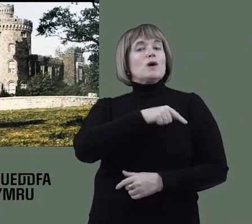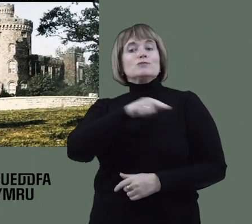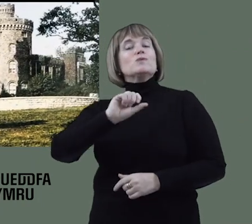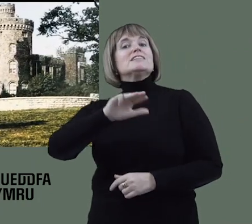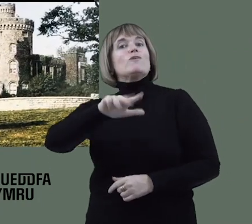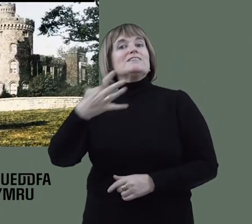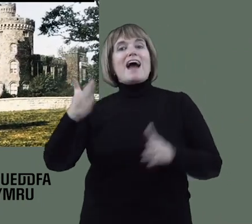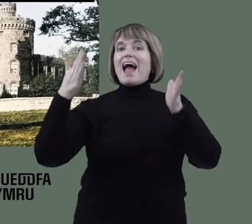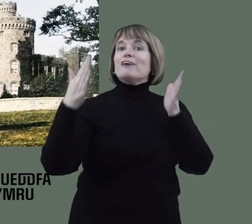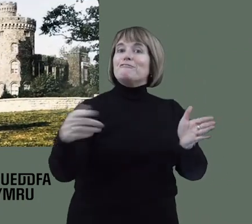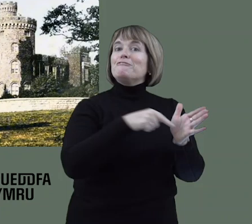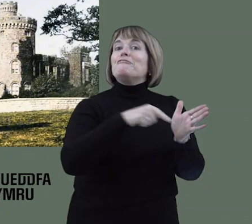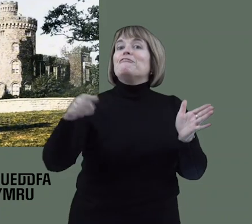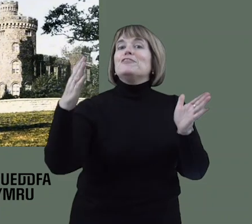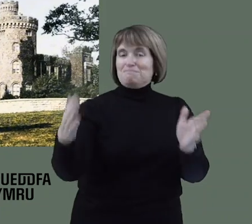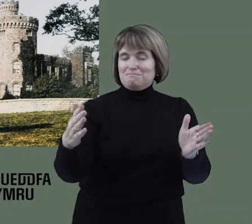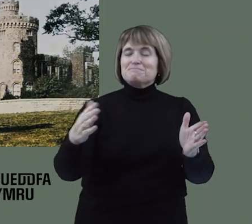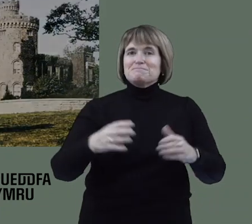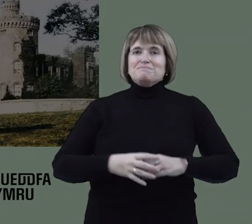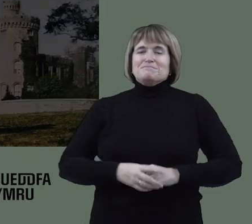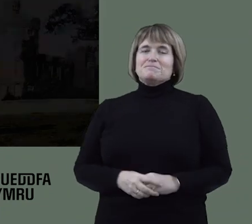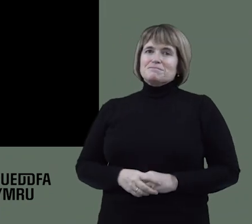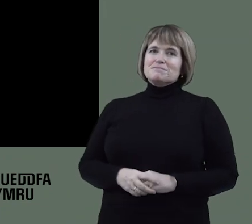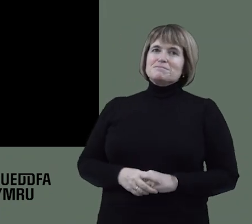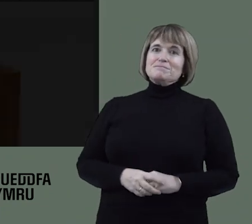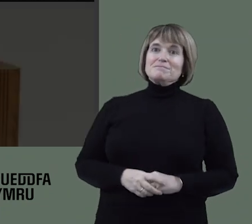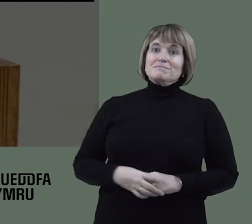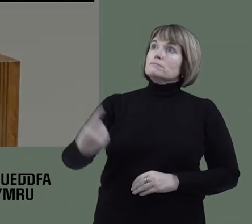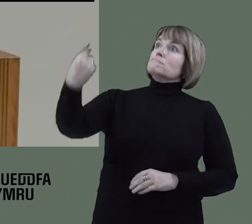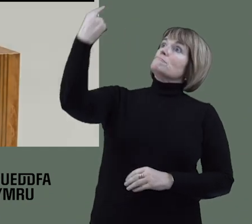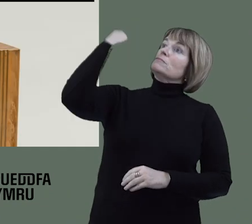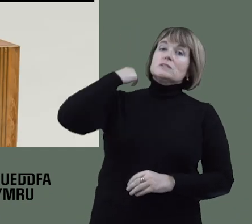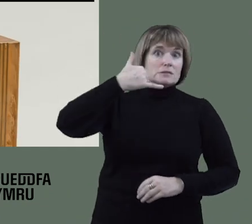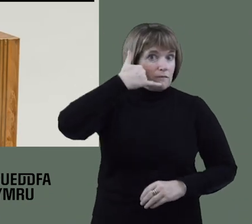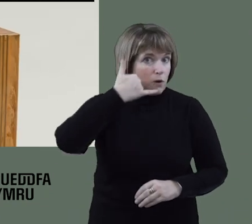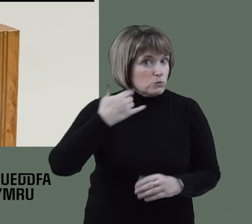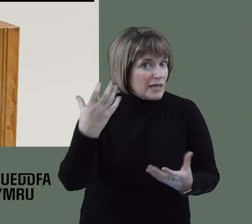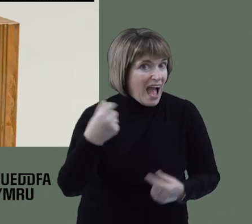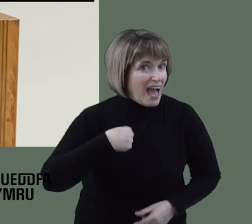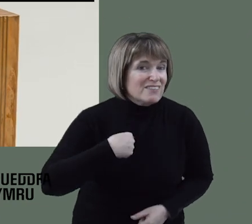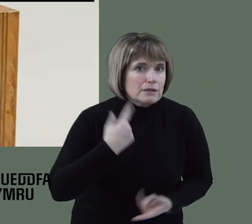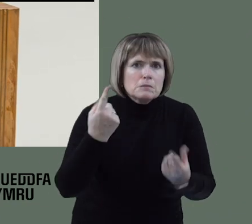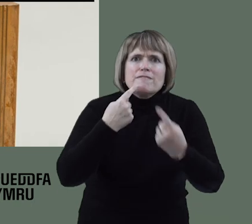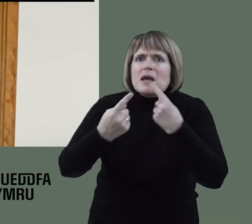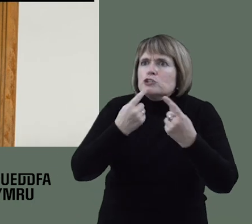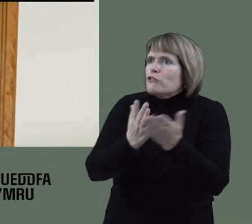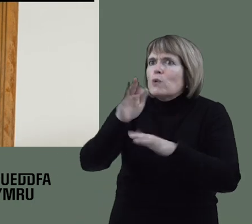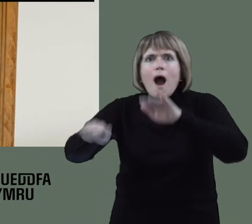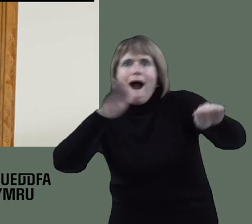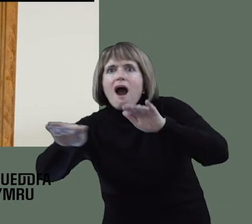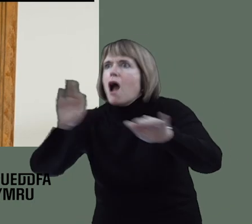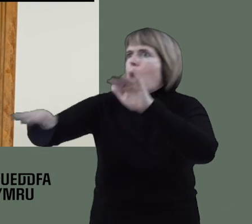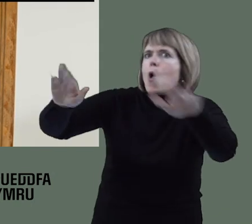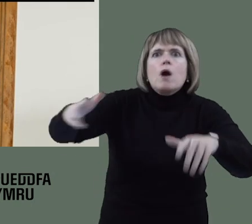1941 to 1945. Well, we didn't have a telephone, and it was word of mouth